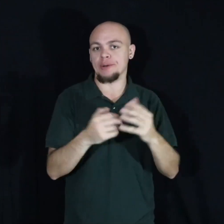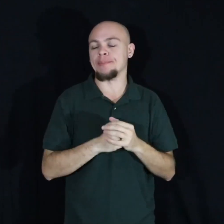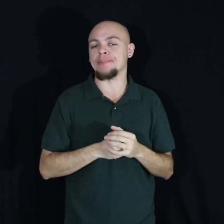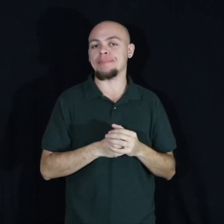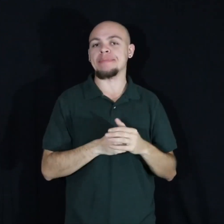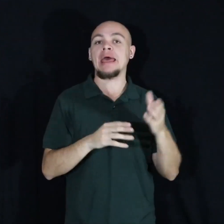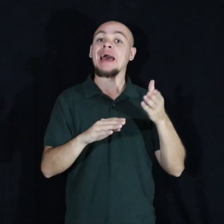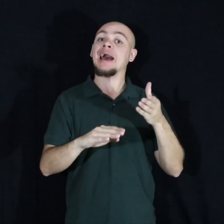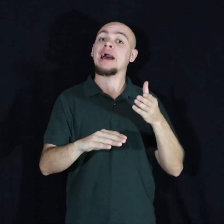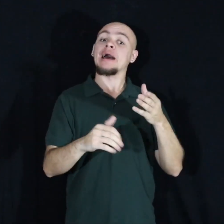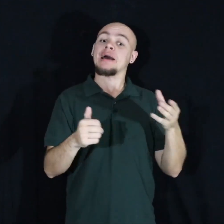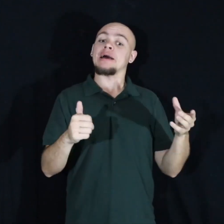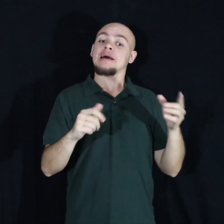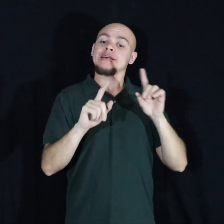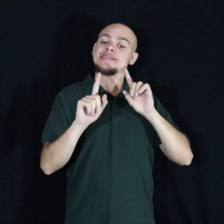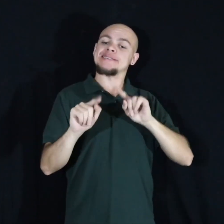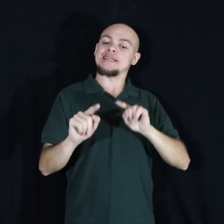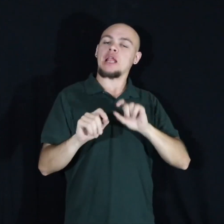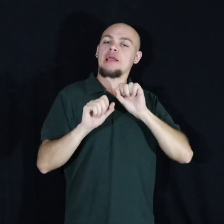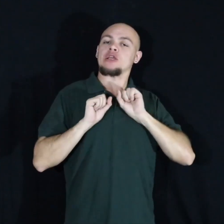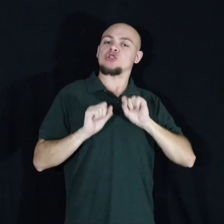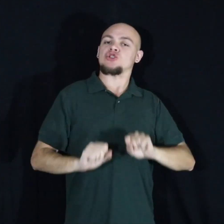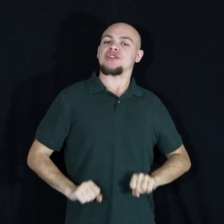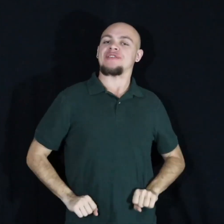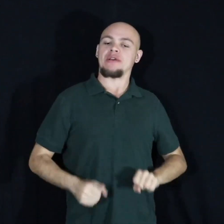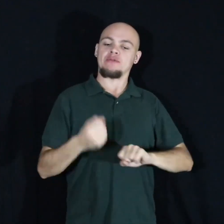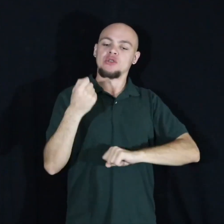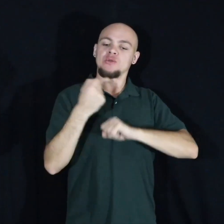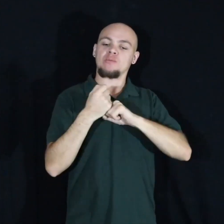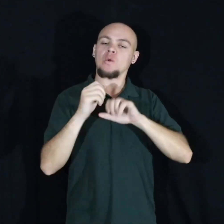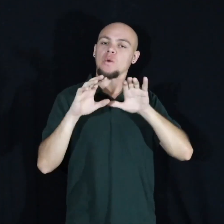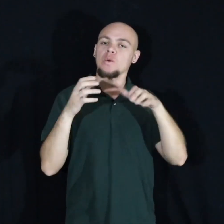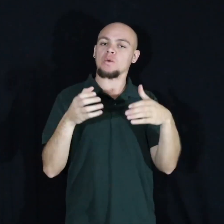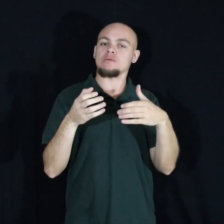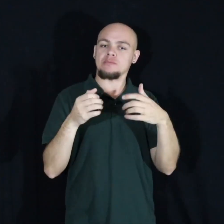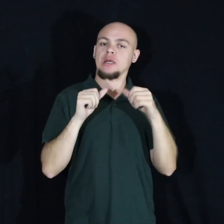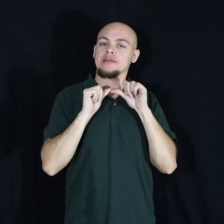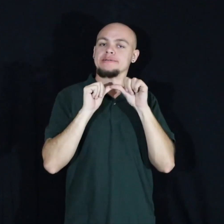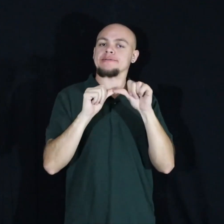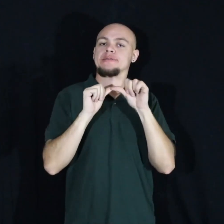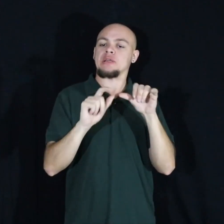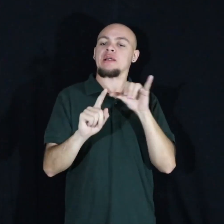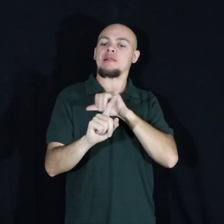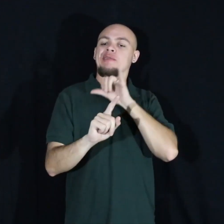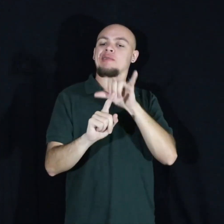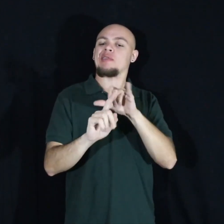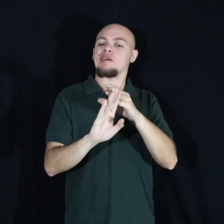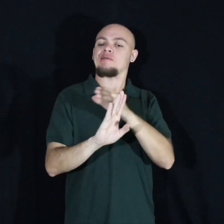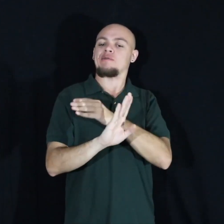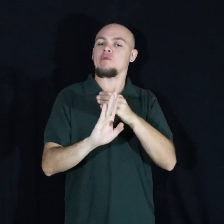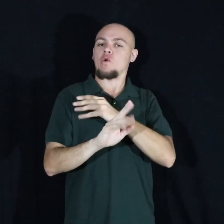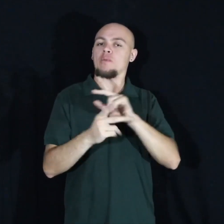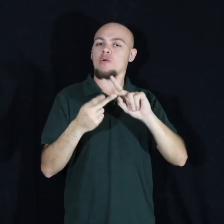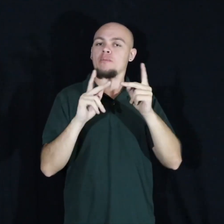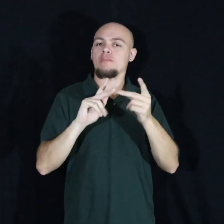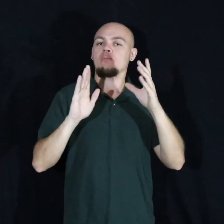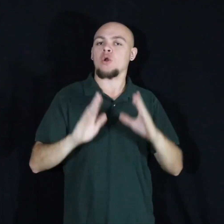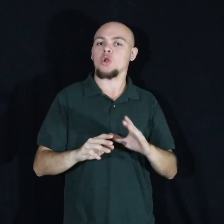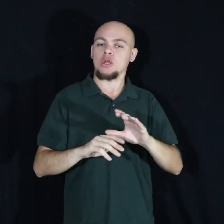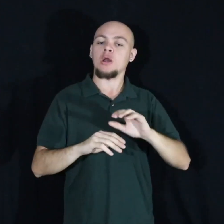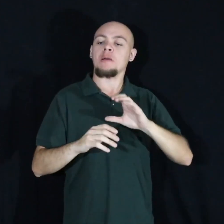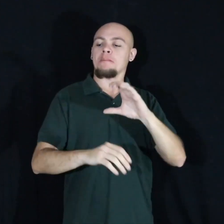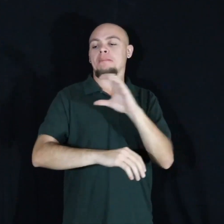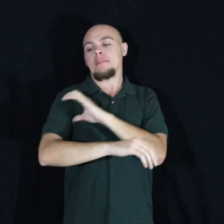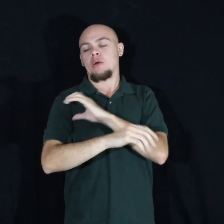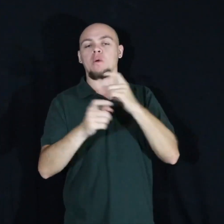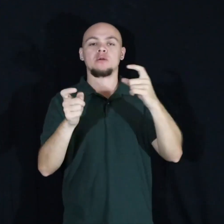Shortly after, I began attending a survivor support group where I learned that economic abuse had fueled this former partner's ability to exert power and control over